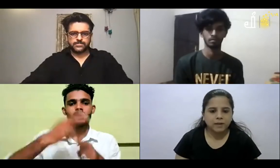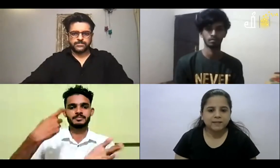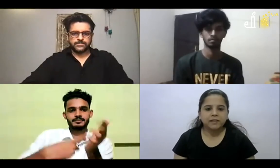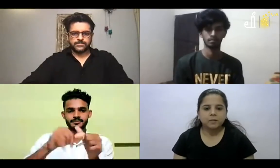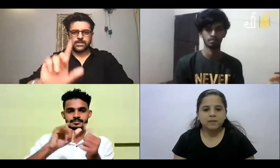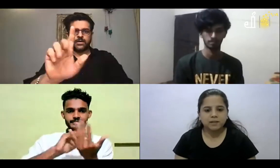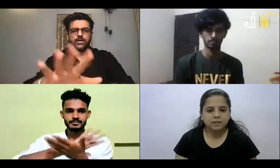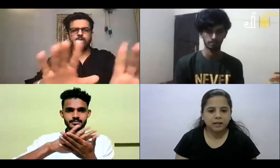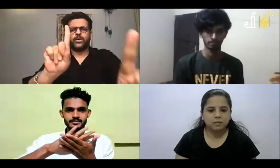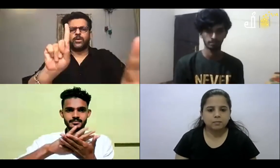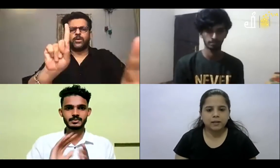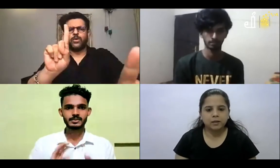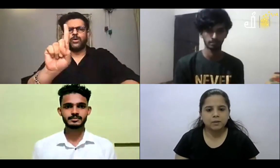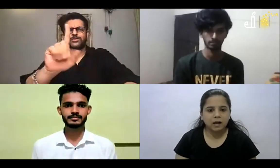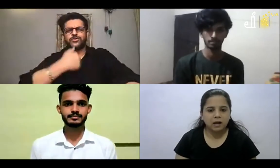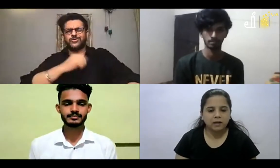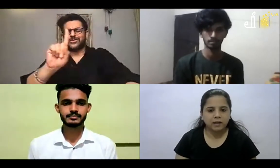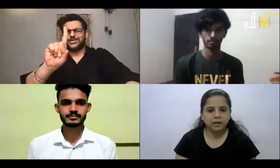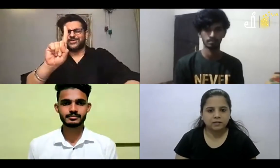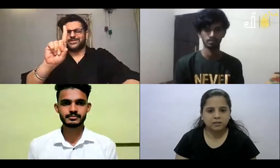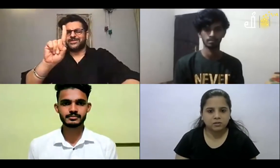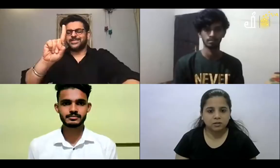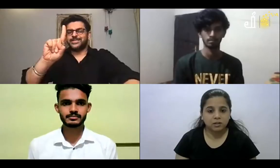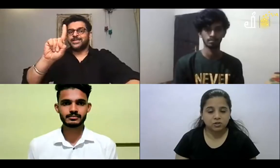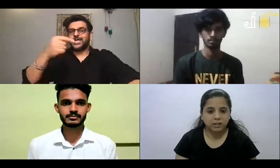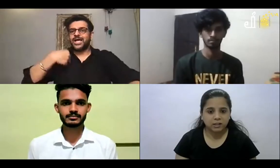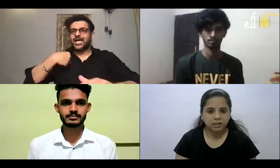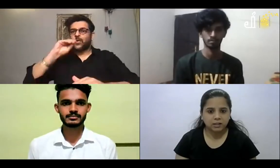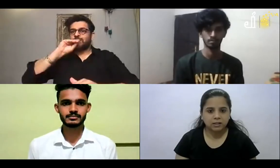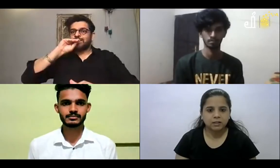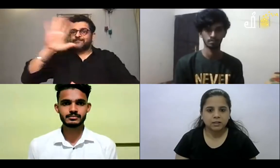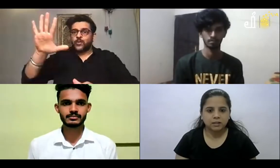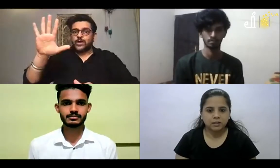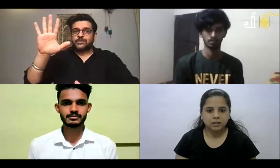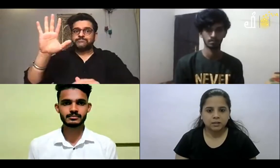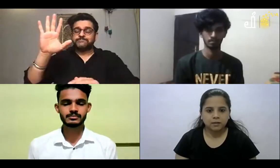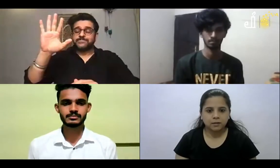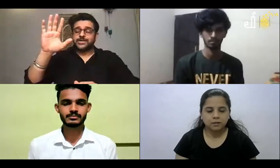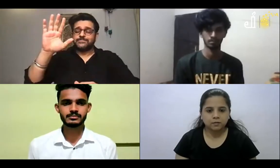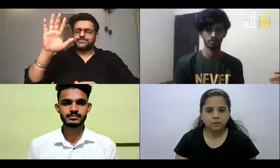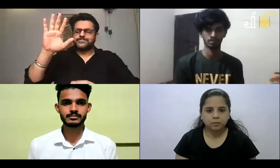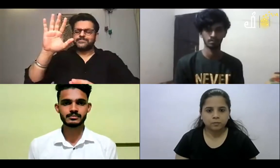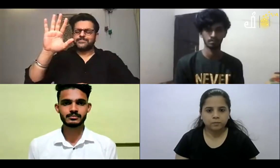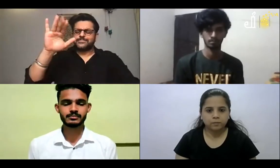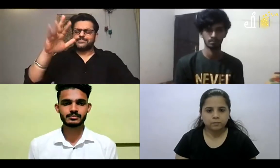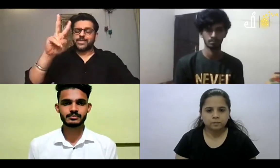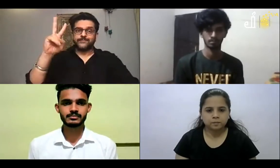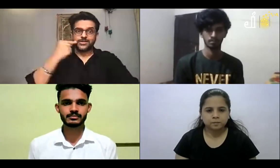So my sign name is this, and my name is RASH. Just a minute. I'm so sorry. I would like to inform